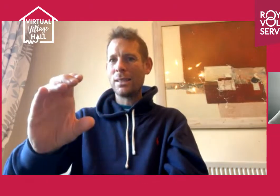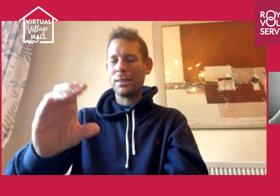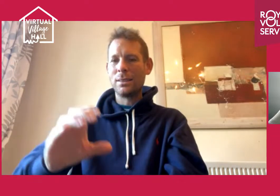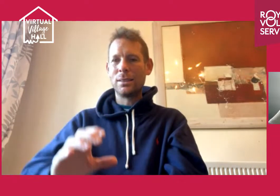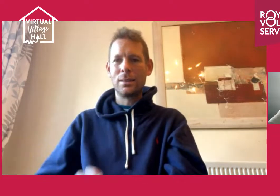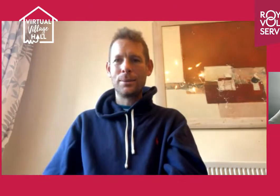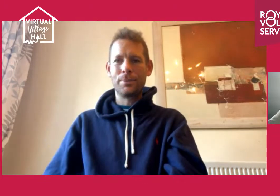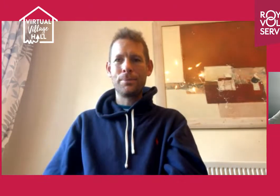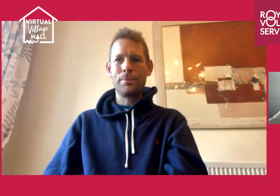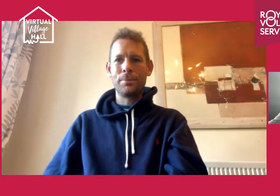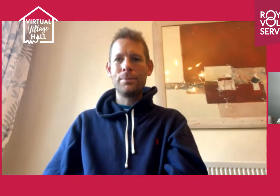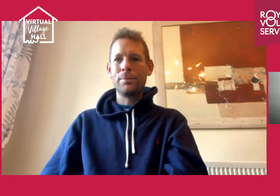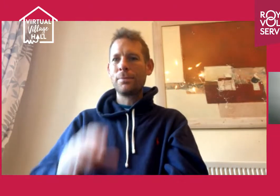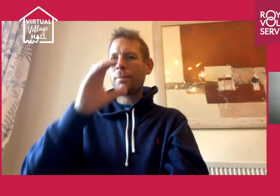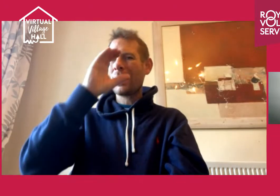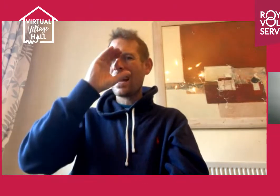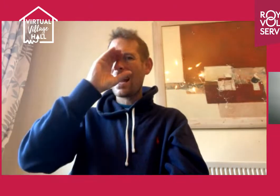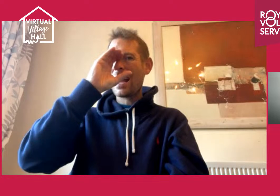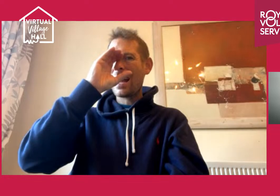And elephants.